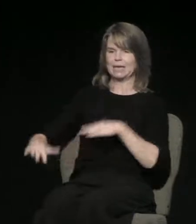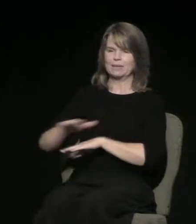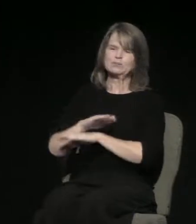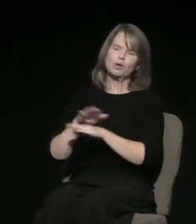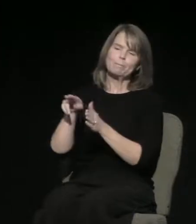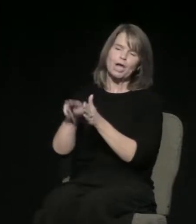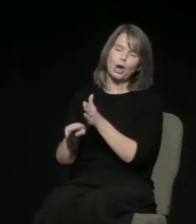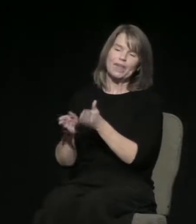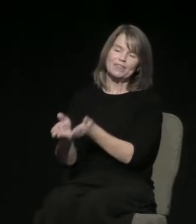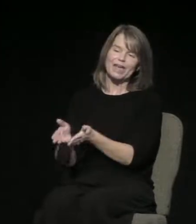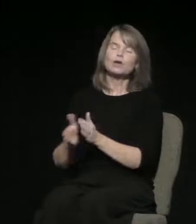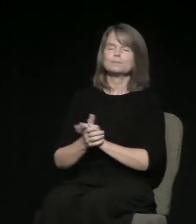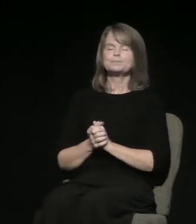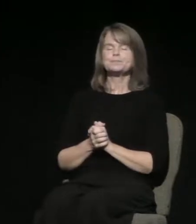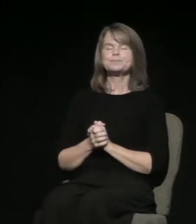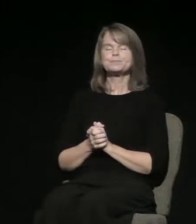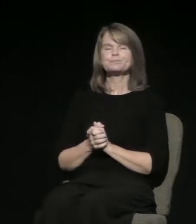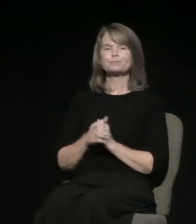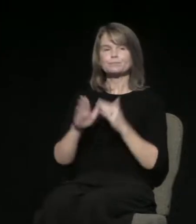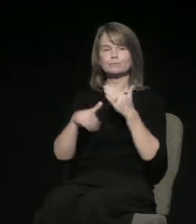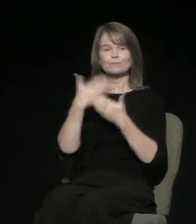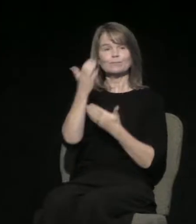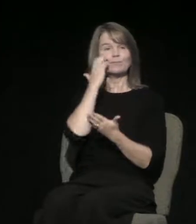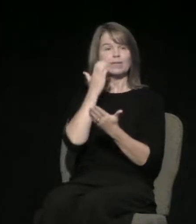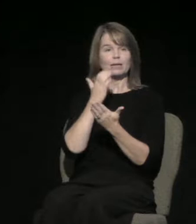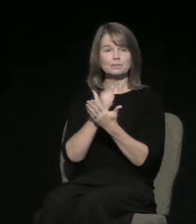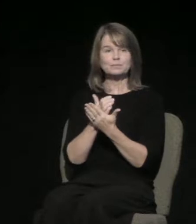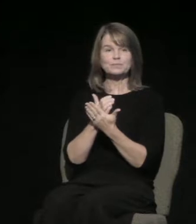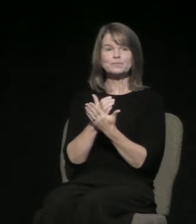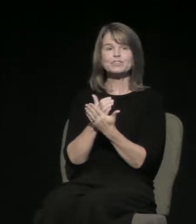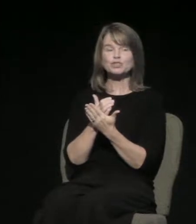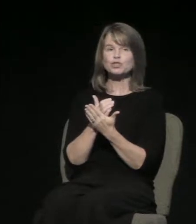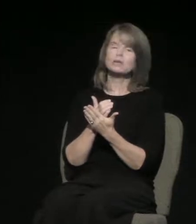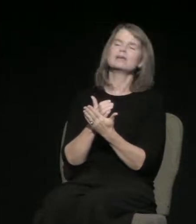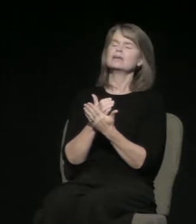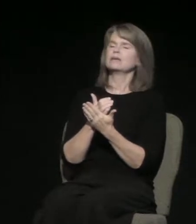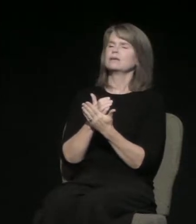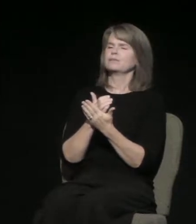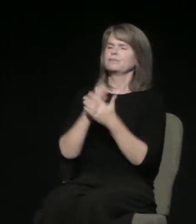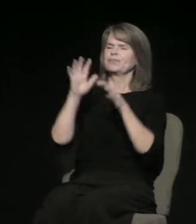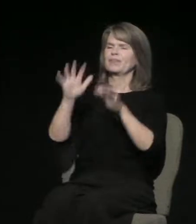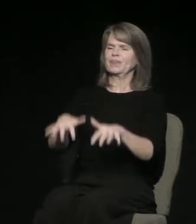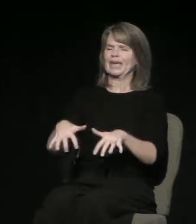spot And then The next picture Is the picture Of the theater